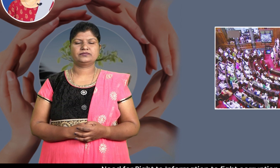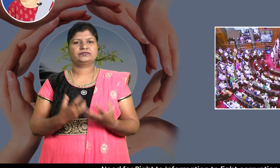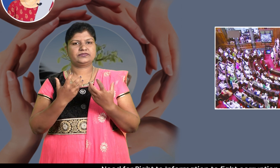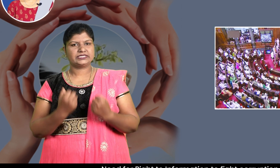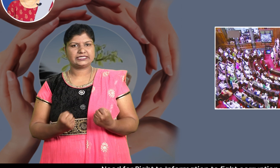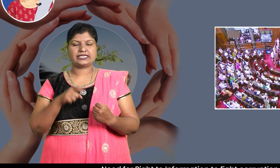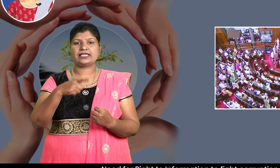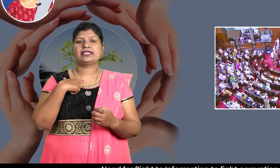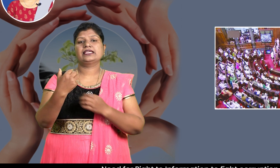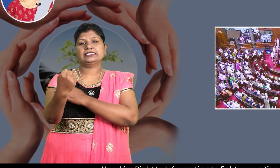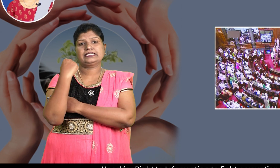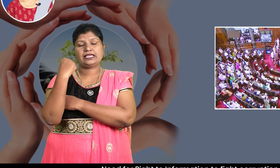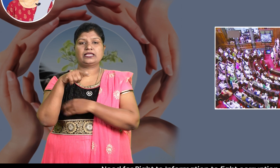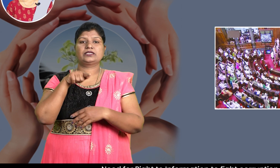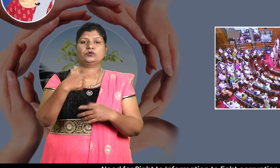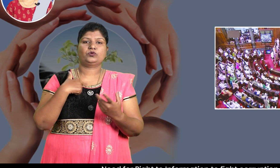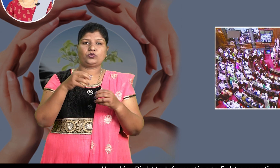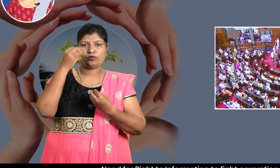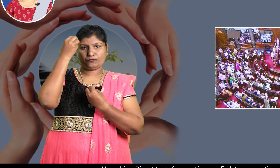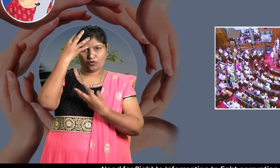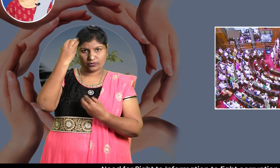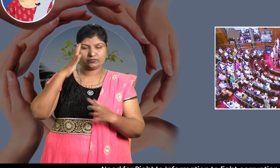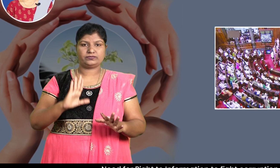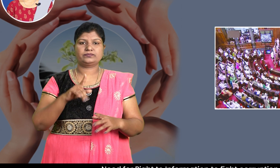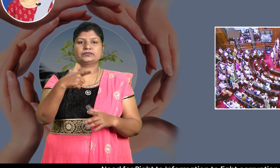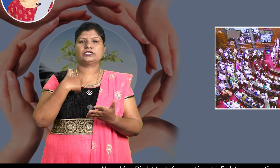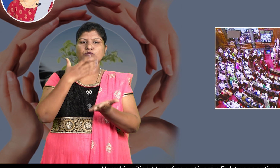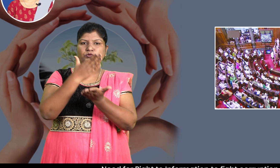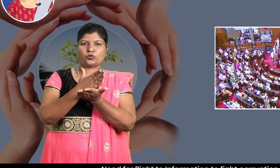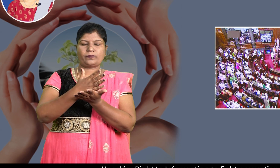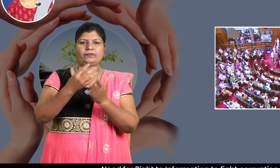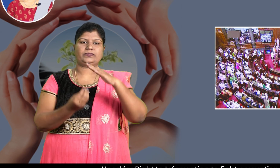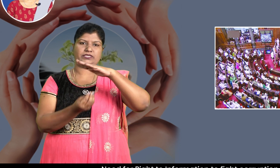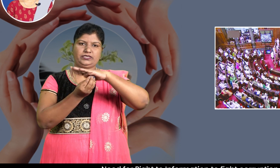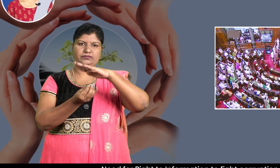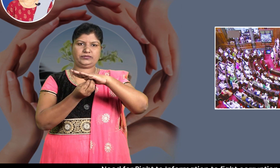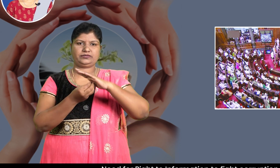Need for right to information to fight corruption.